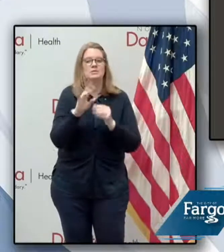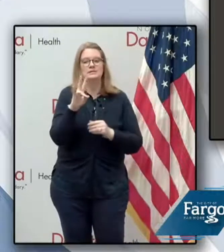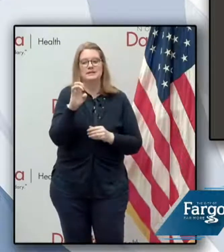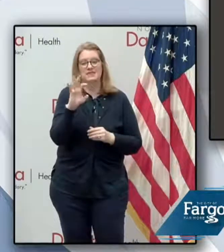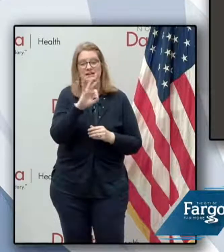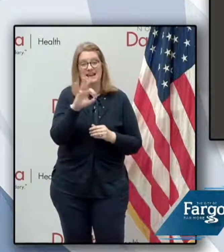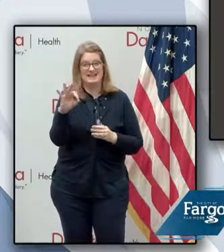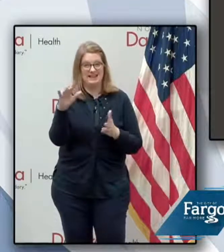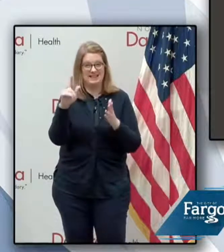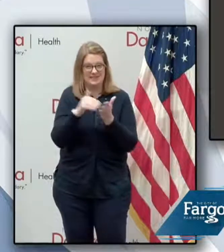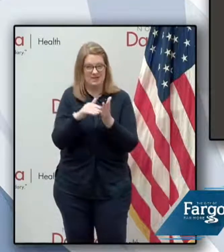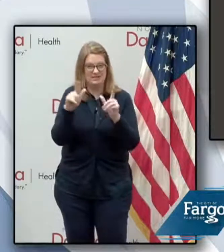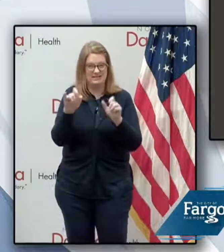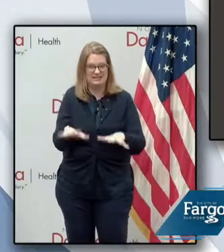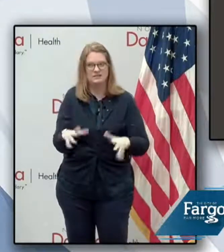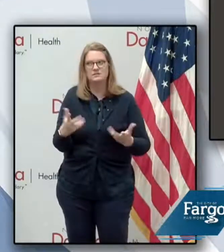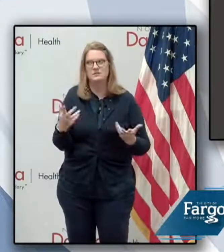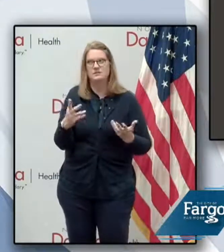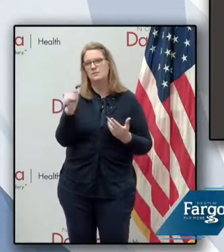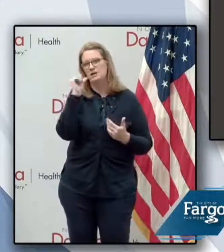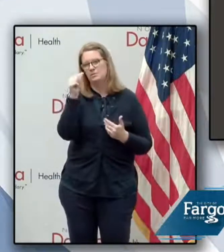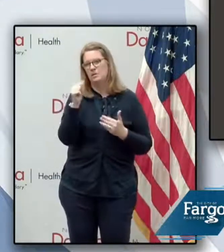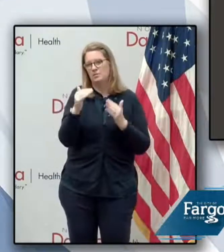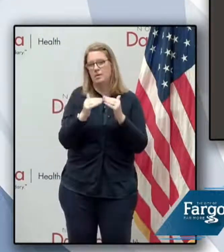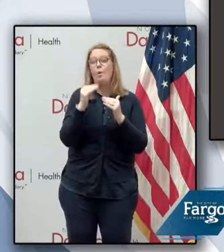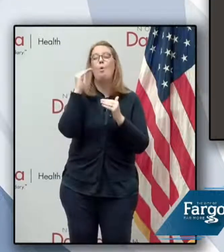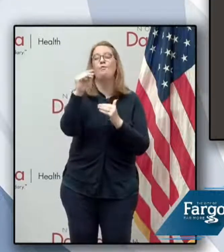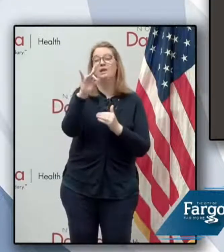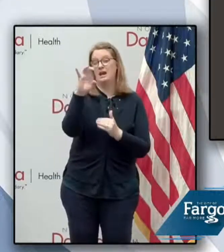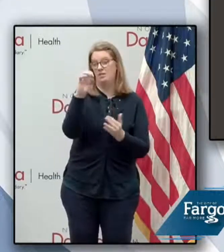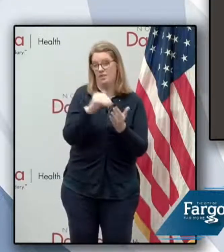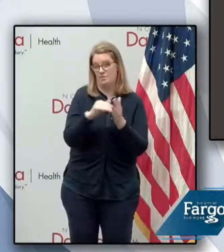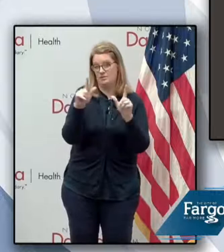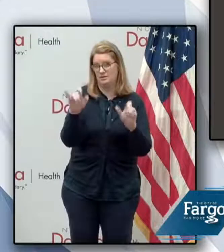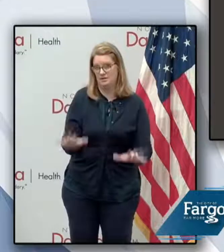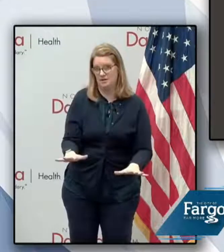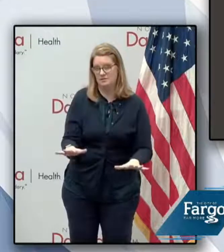799,000, just about. By tomorrow it'll cross 800,000 tests in a state with